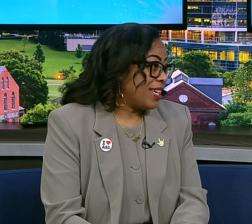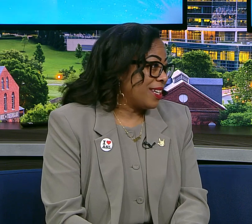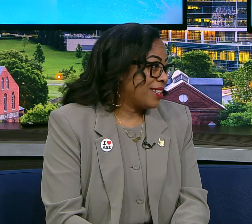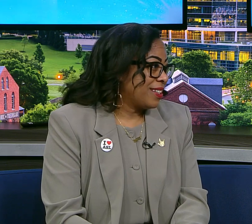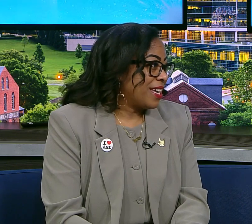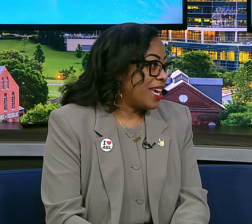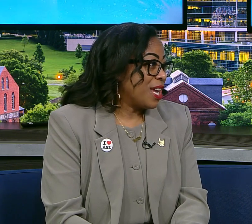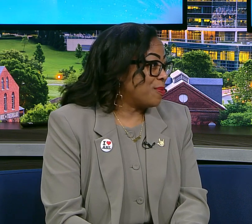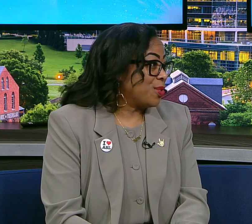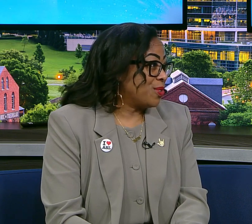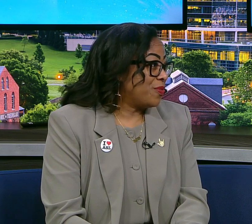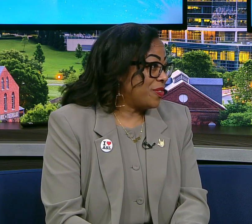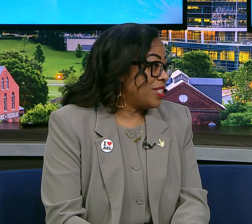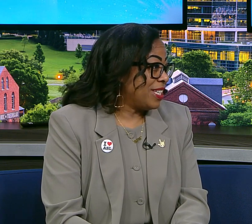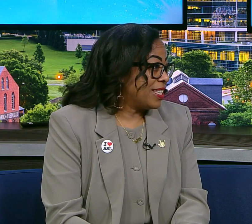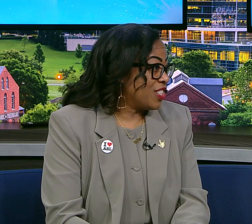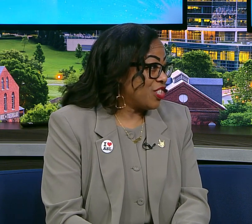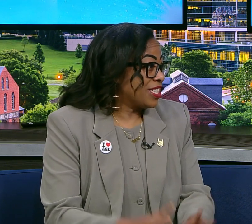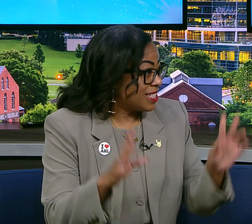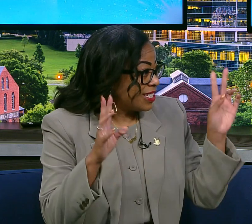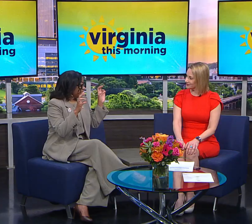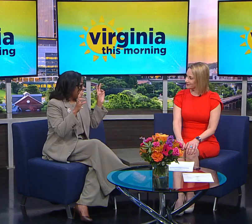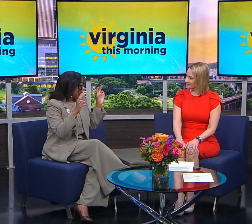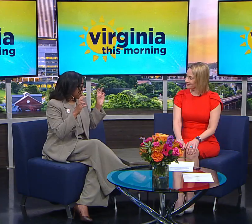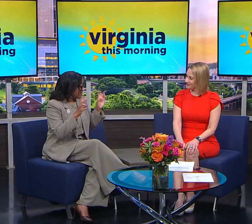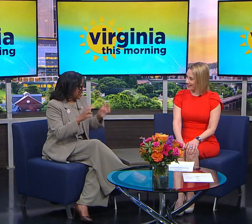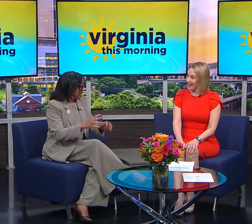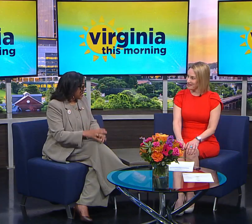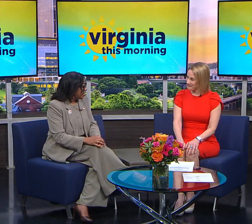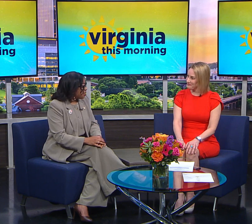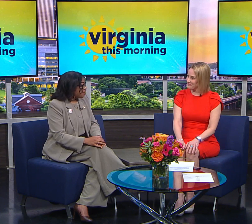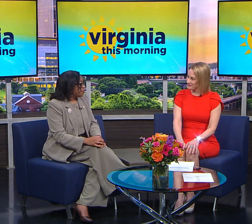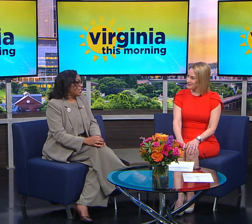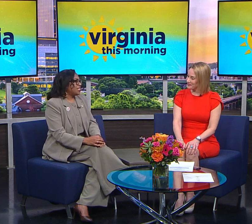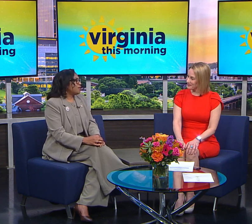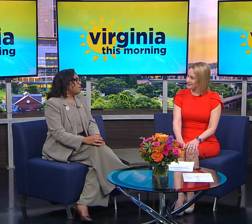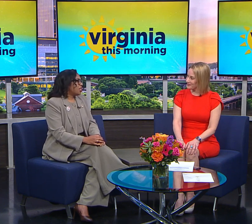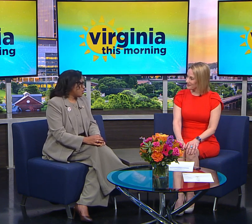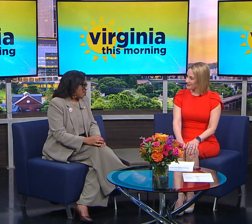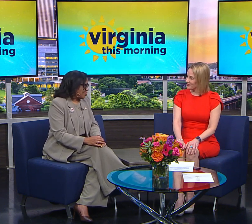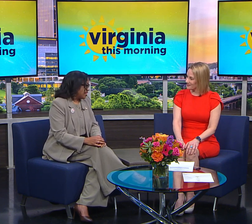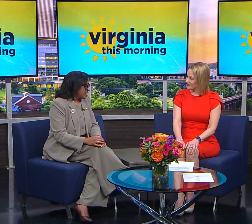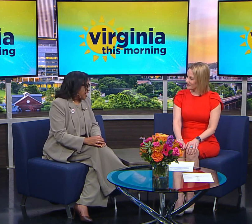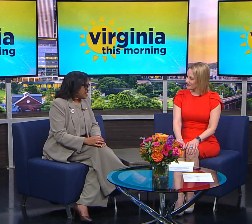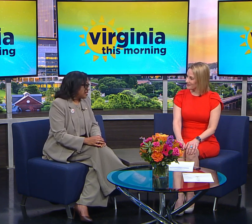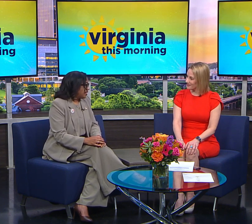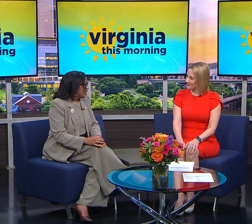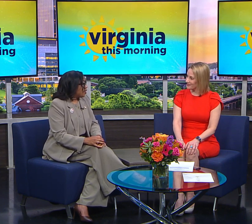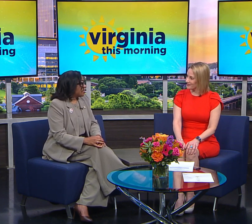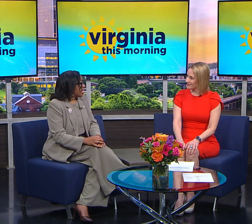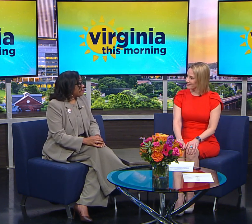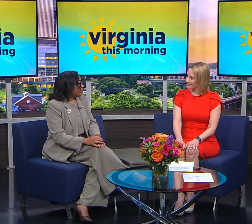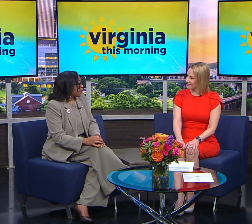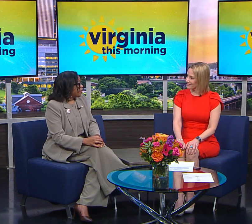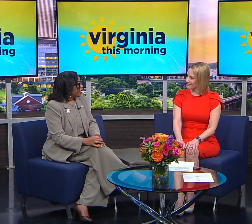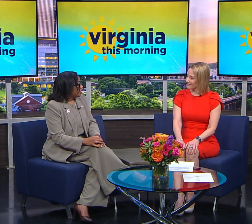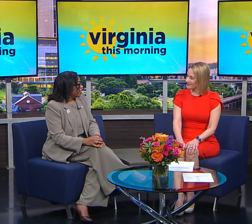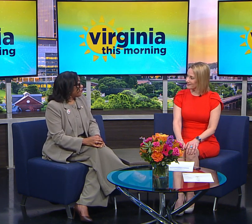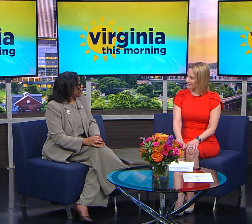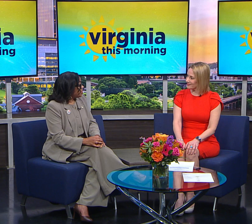think April 15th is just tax day, but it's much more than that. On April